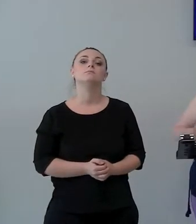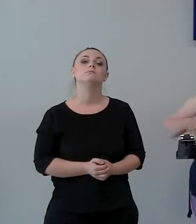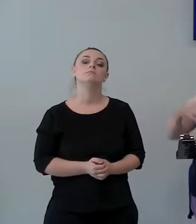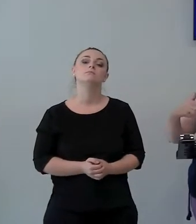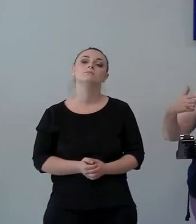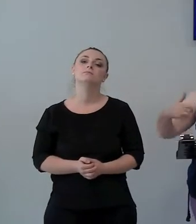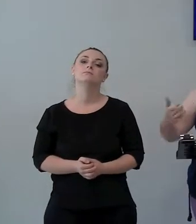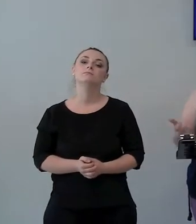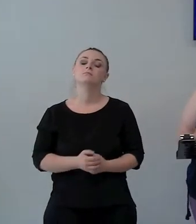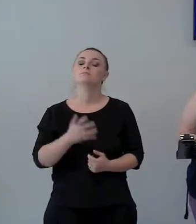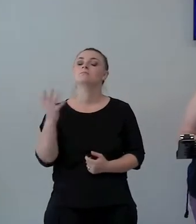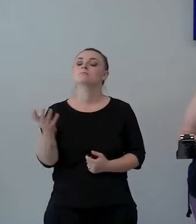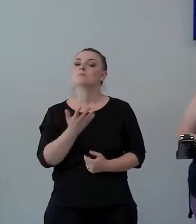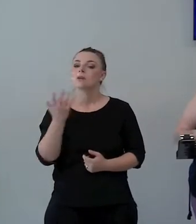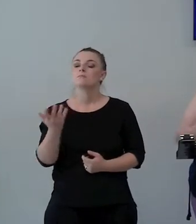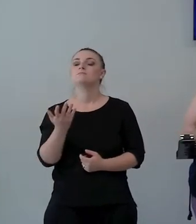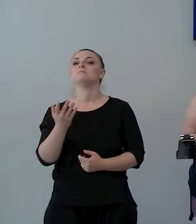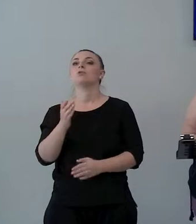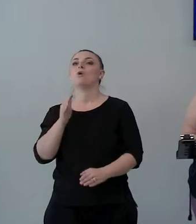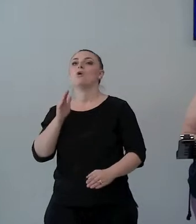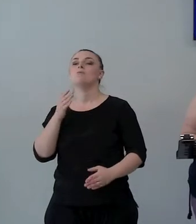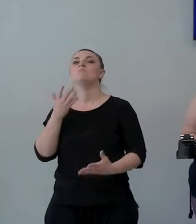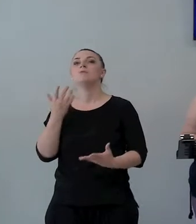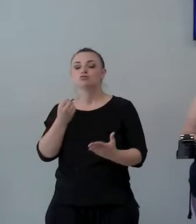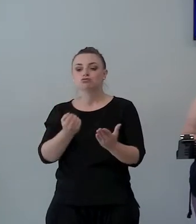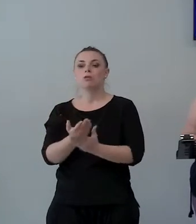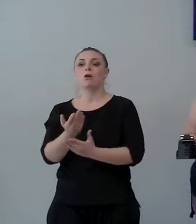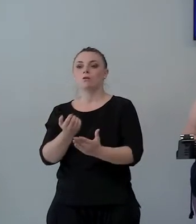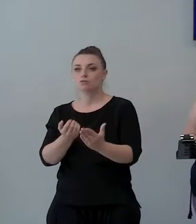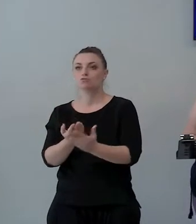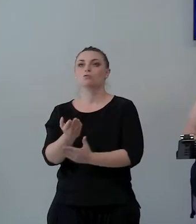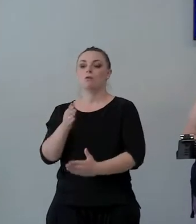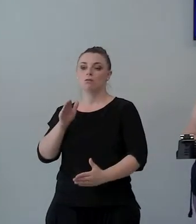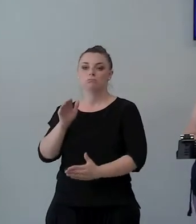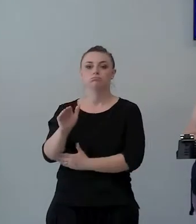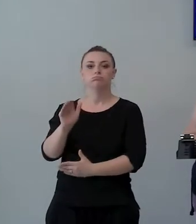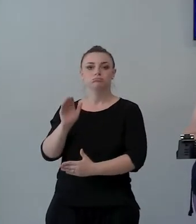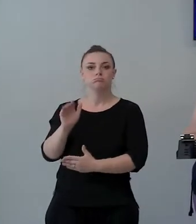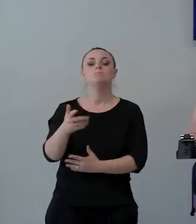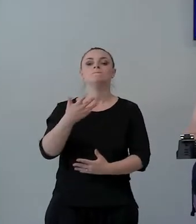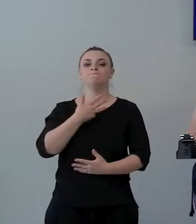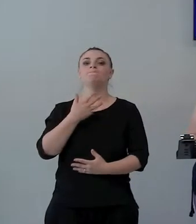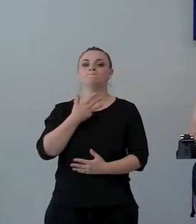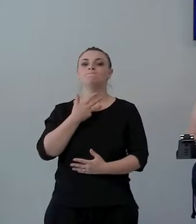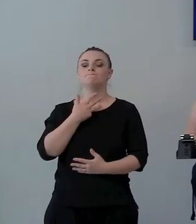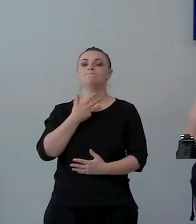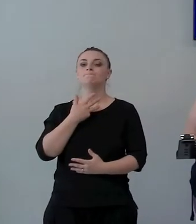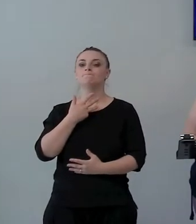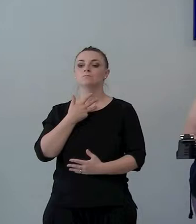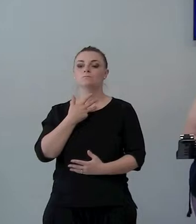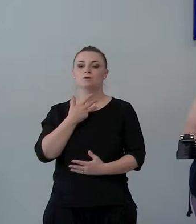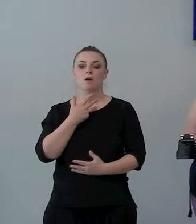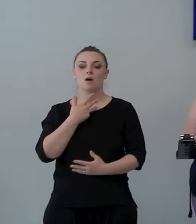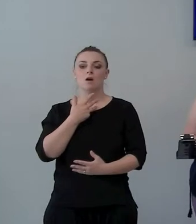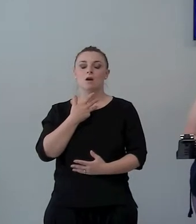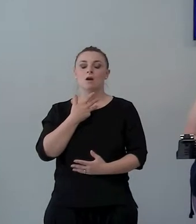capiterà giorno dopo giorno, comporterà delle conseguenze. But if it happens day after day and night